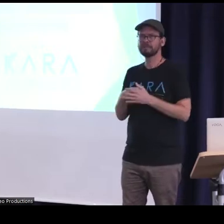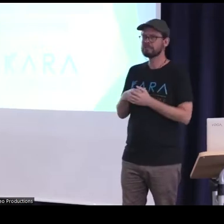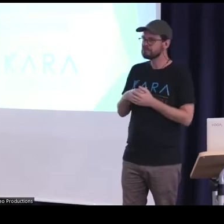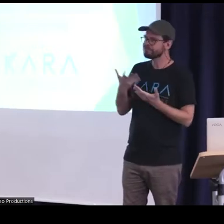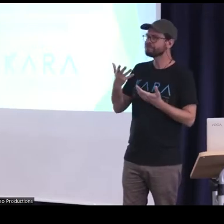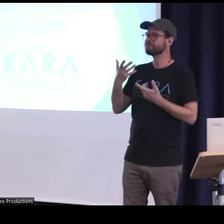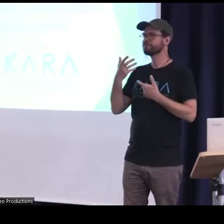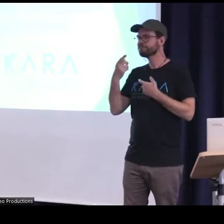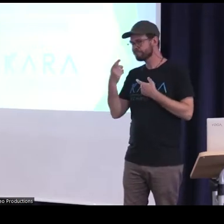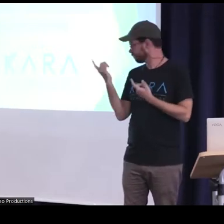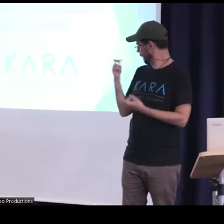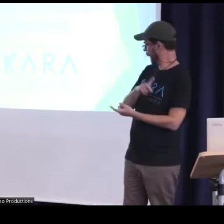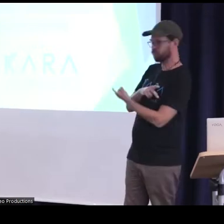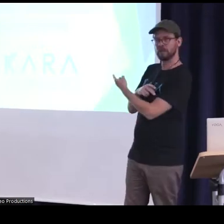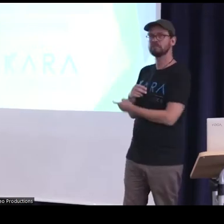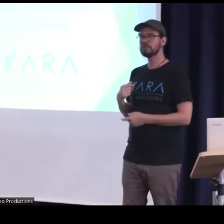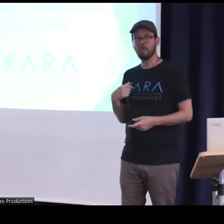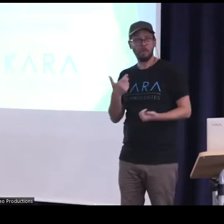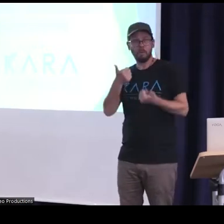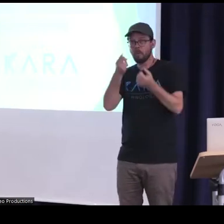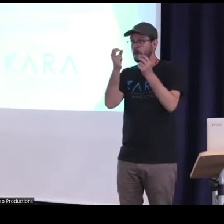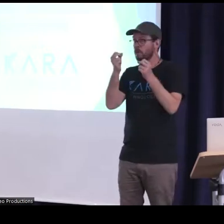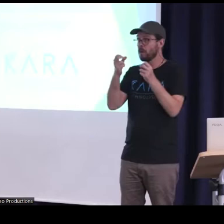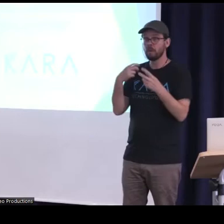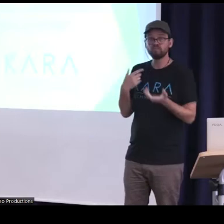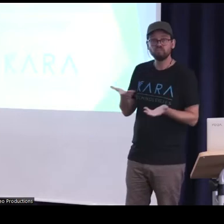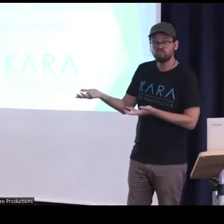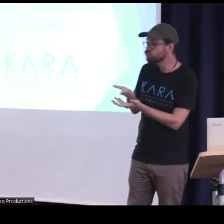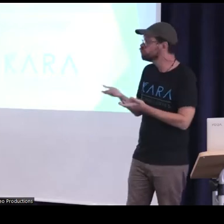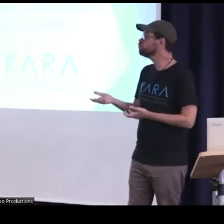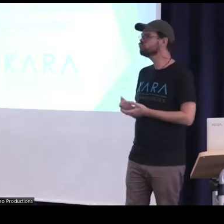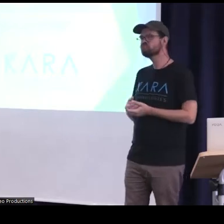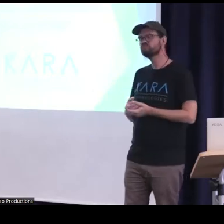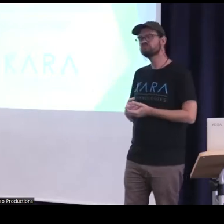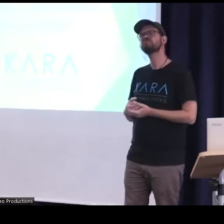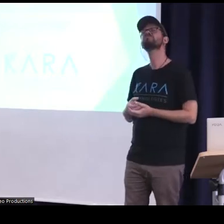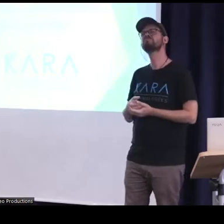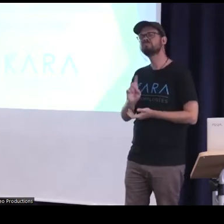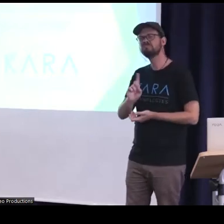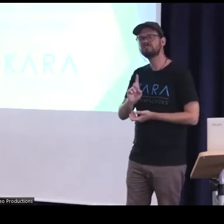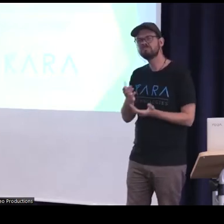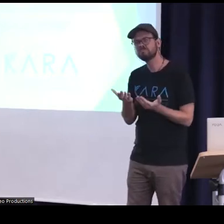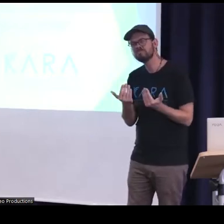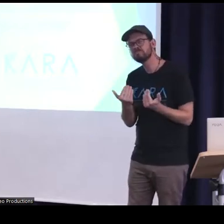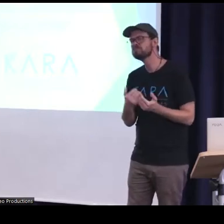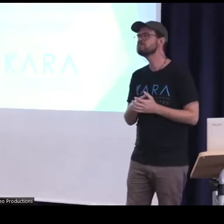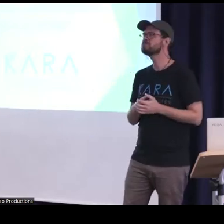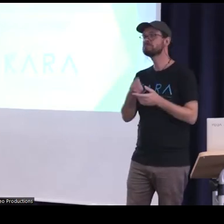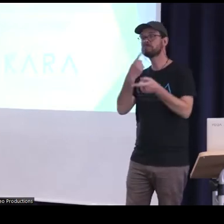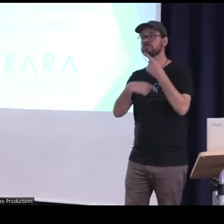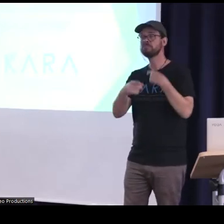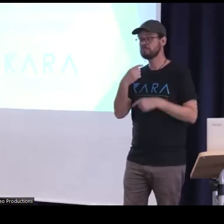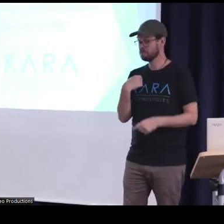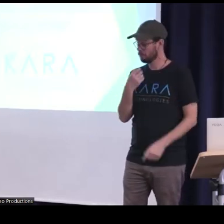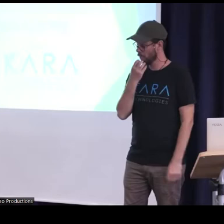said that they needed a contact within Australia for Cara. So I thought, okay, great. Of course, I